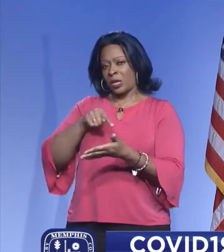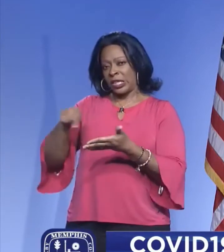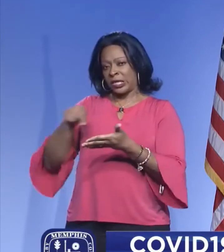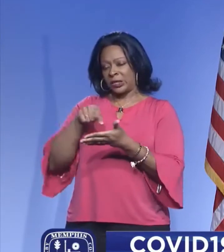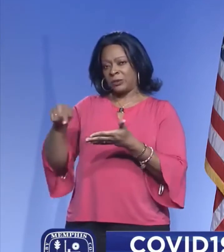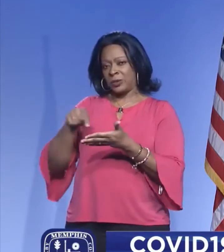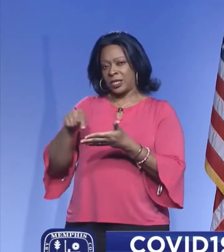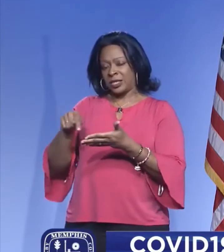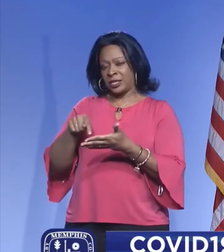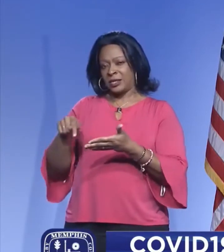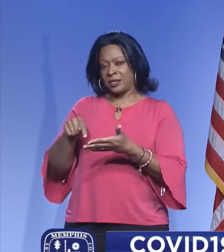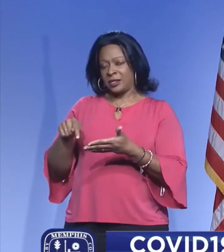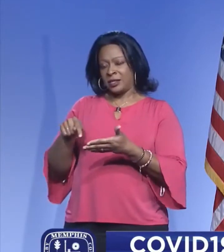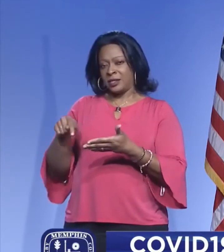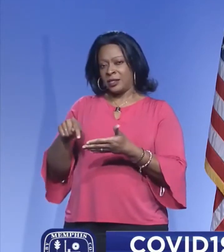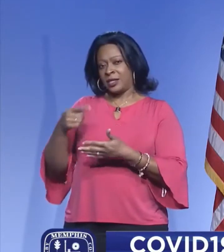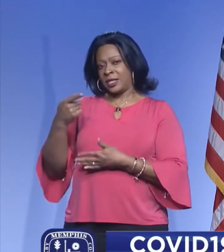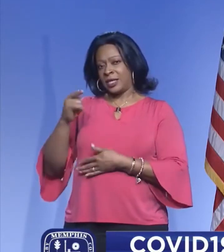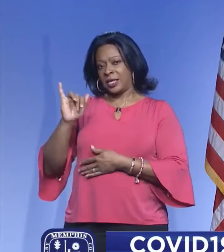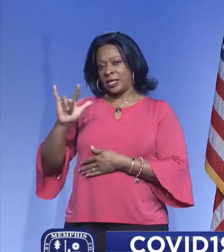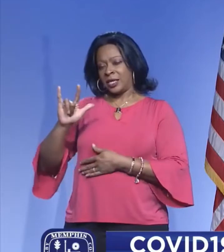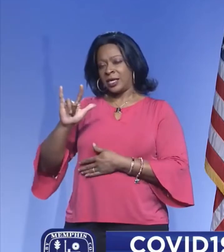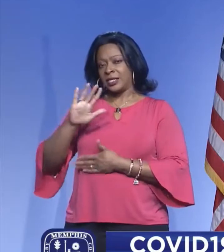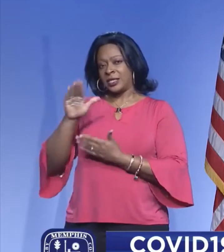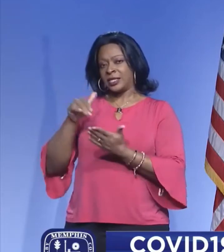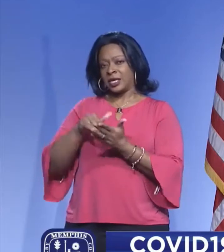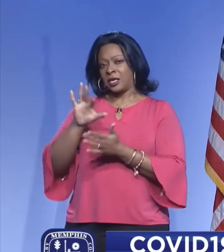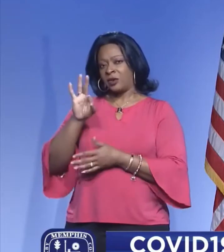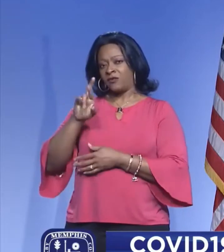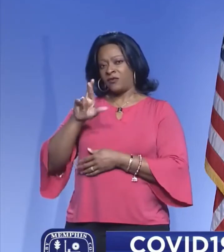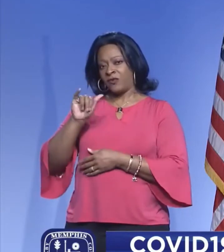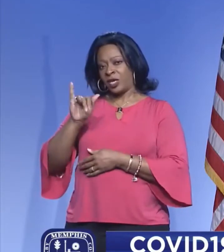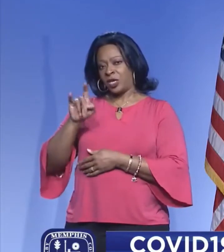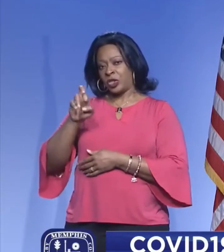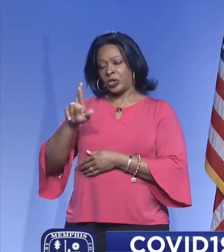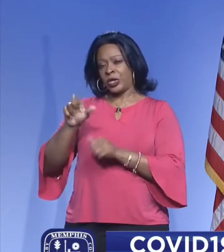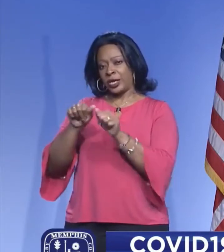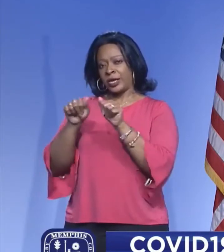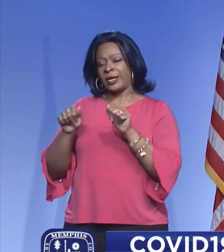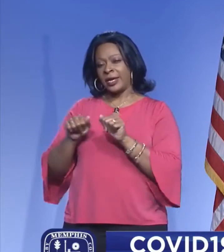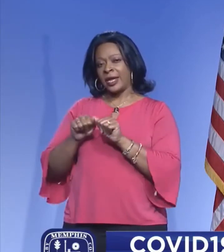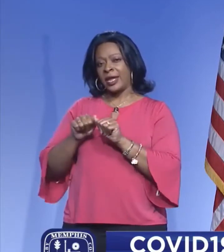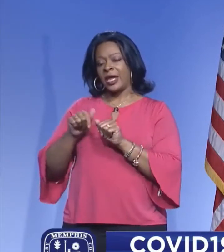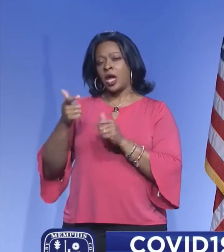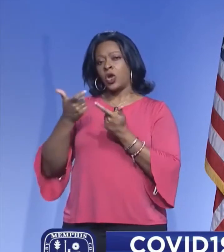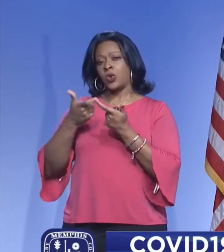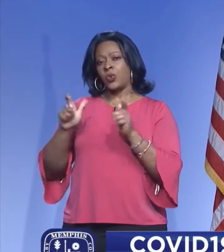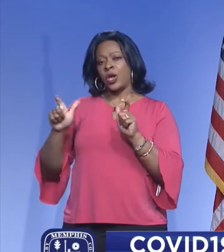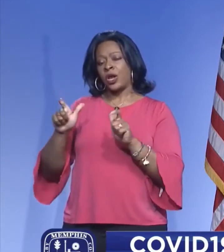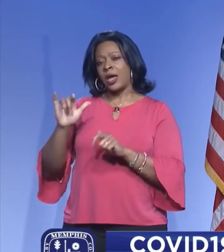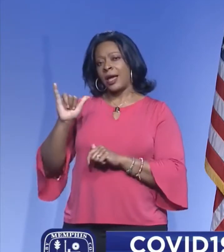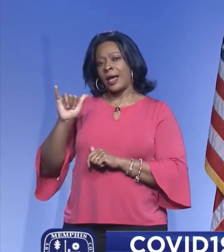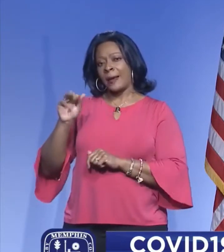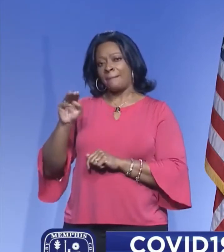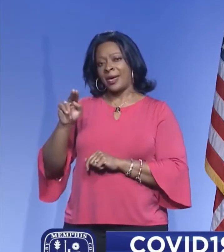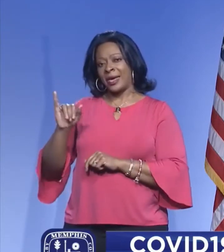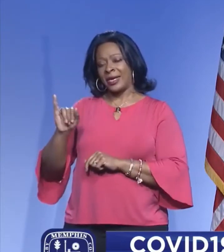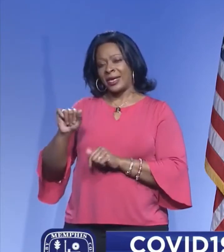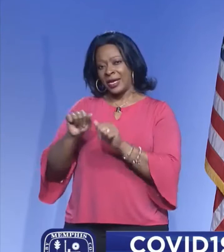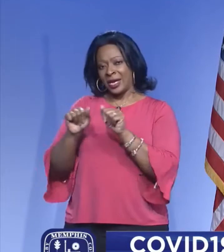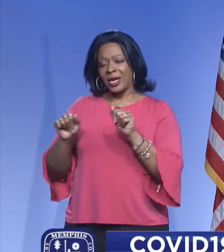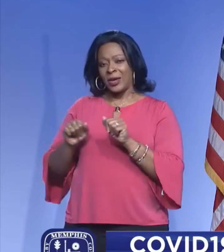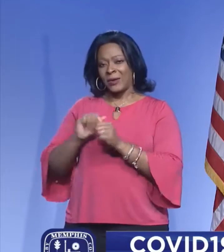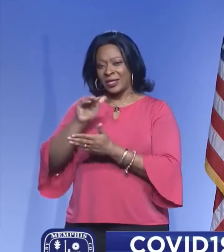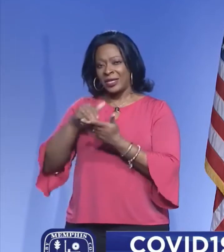the Gill Center site in the Fraser area and the Greater Imani area site in